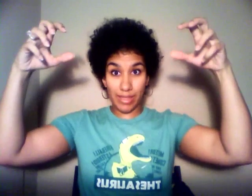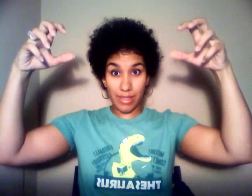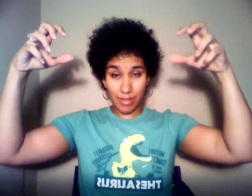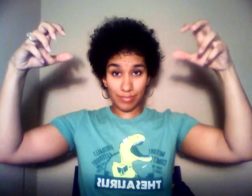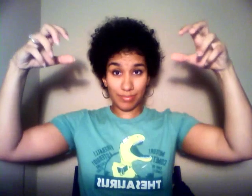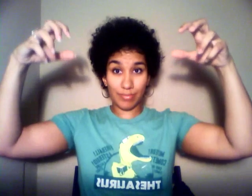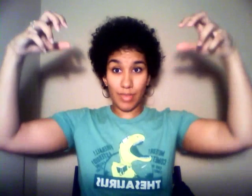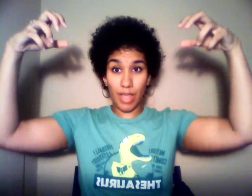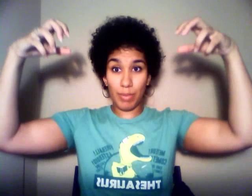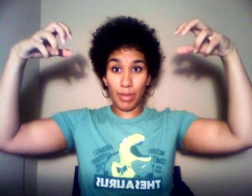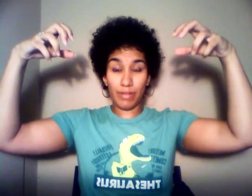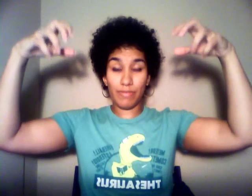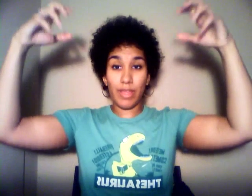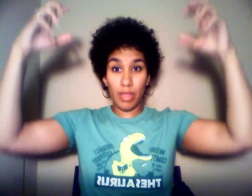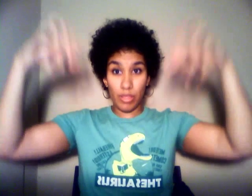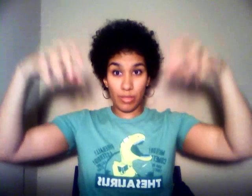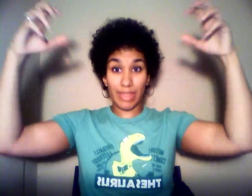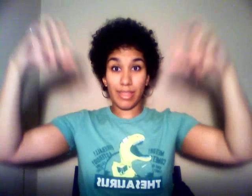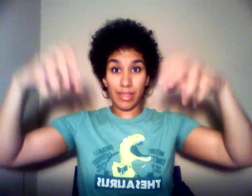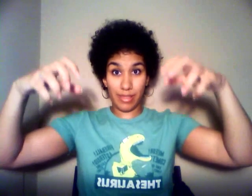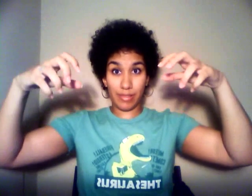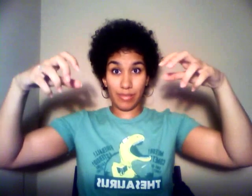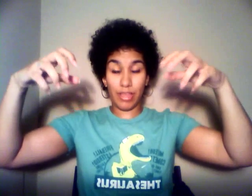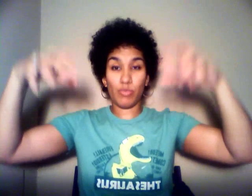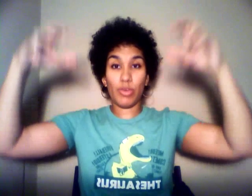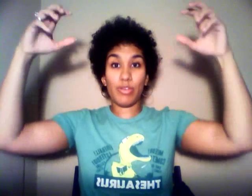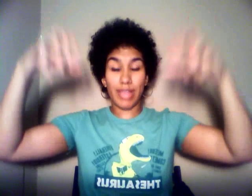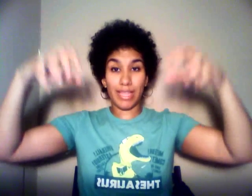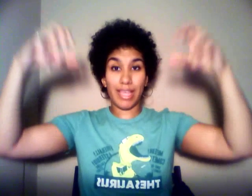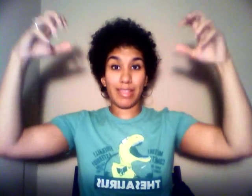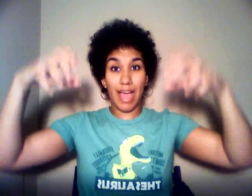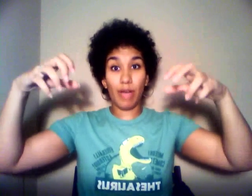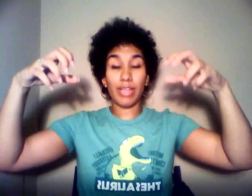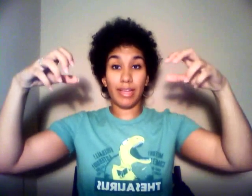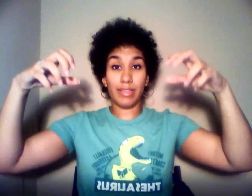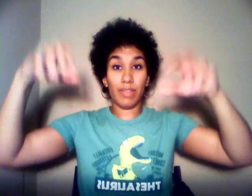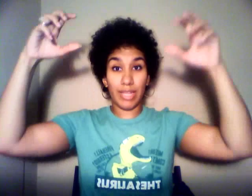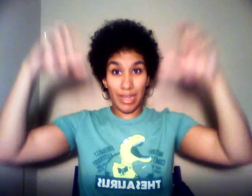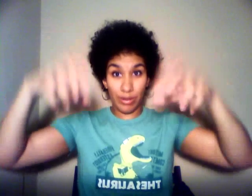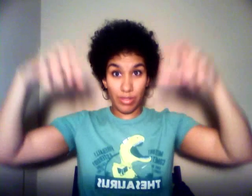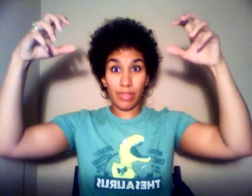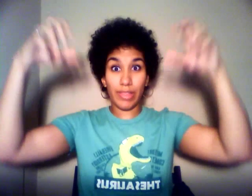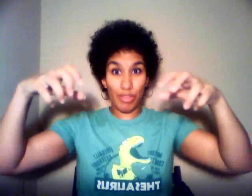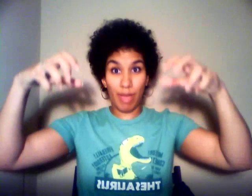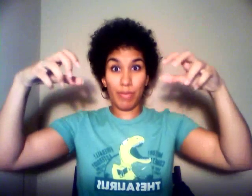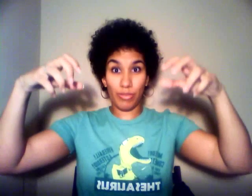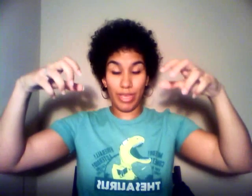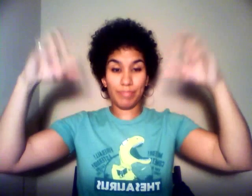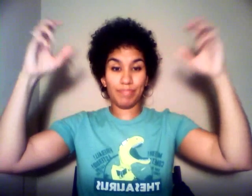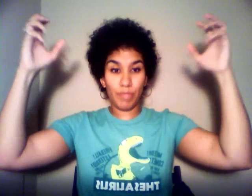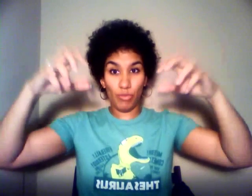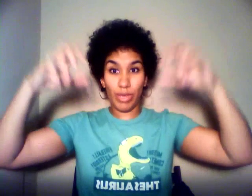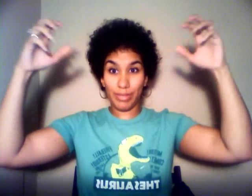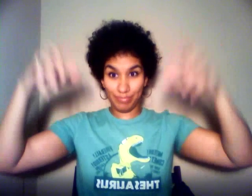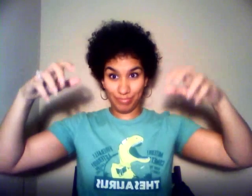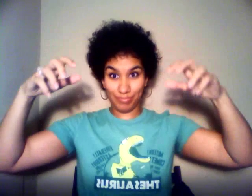hands up above, like this, because what you're signing is the outline of the clouds that are dropping the rain. Rain.